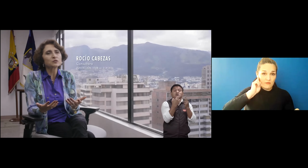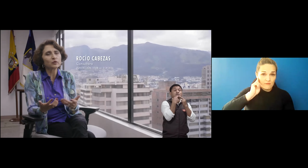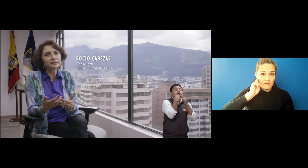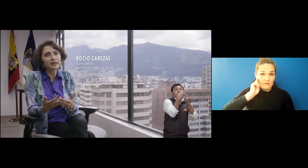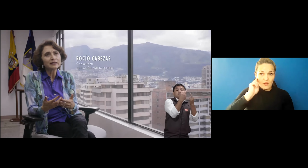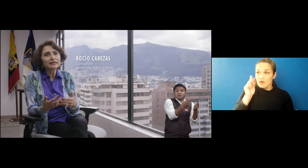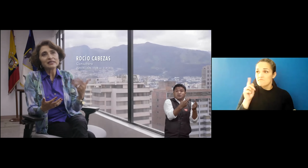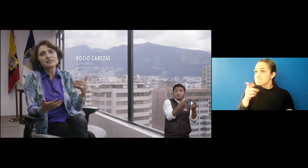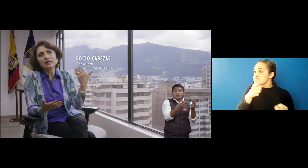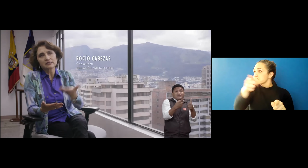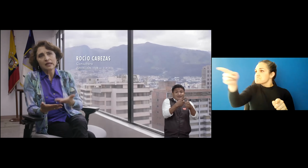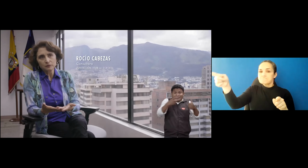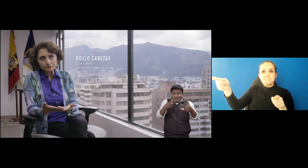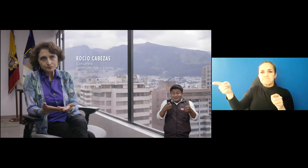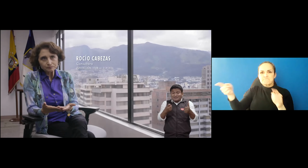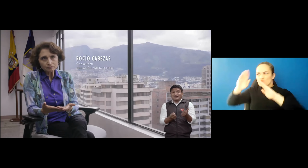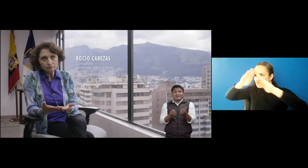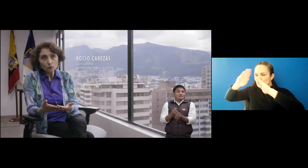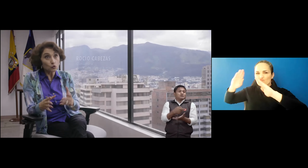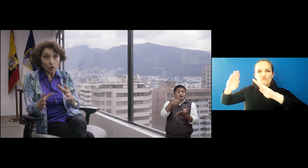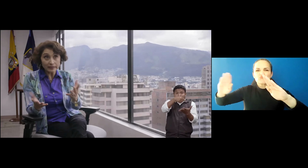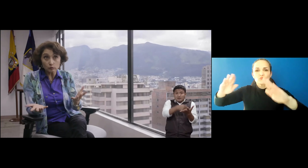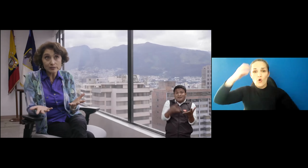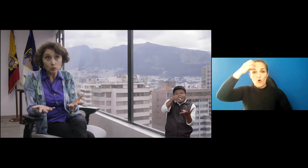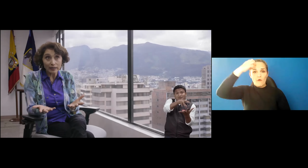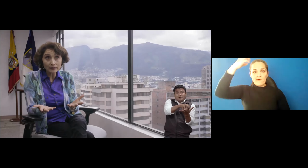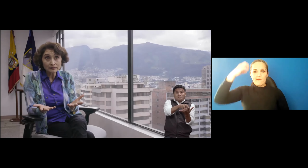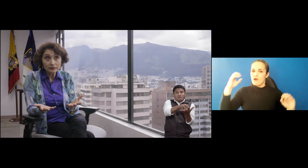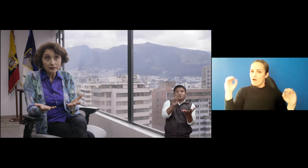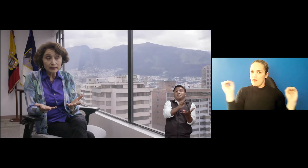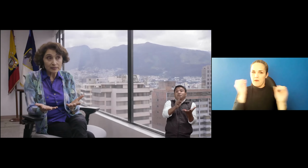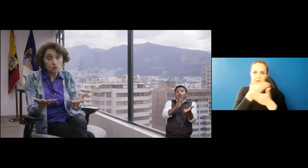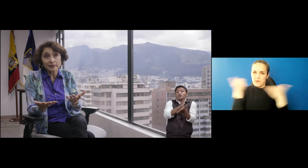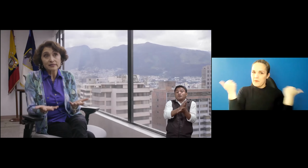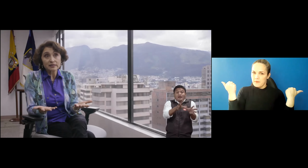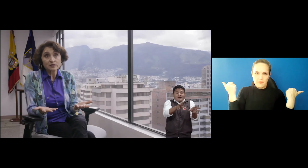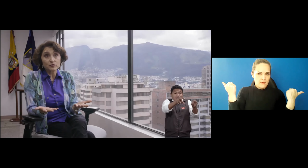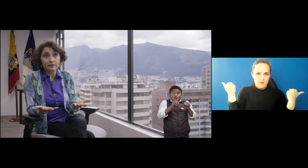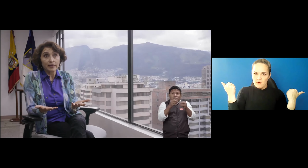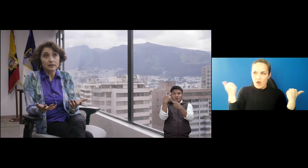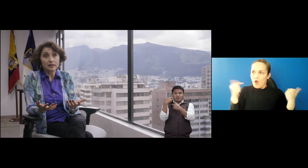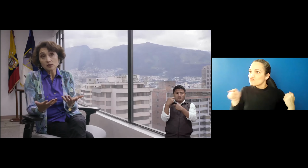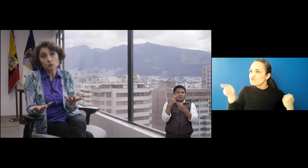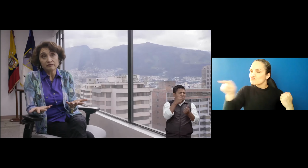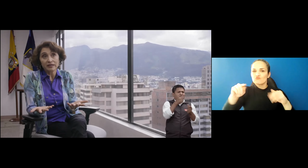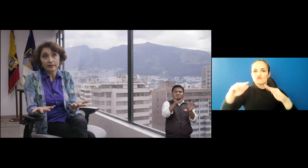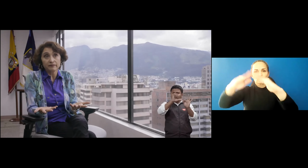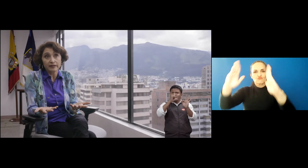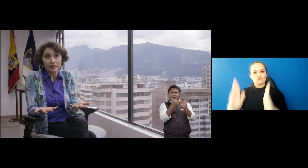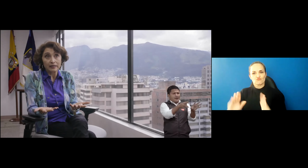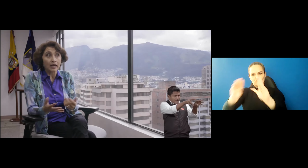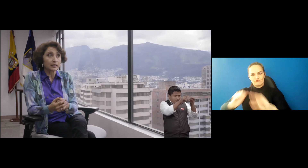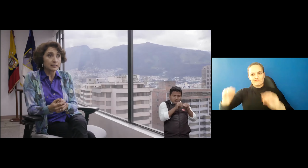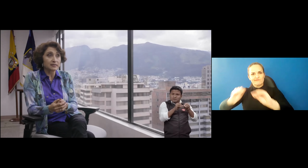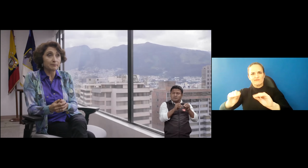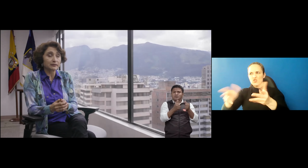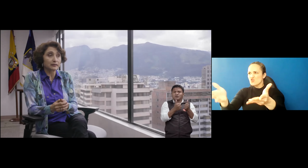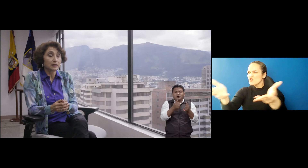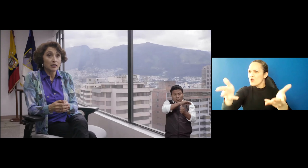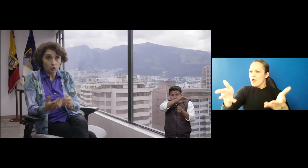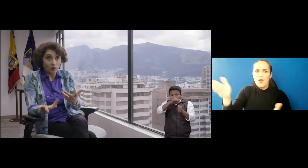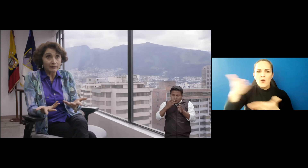collective that didn't really have a response from the state available to it. There was no school that took on that responsibility,